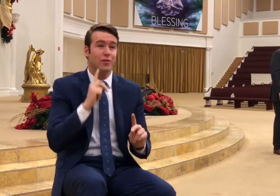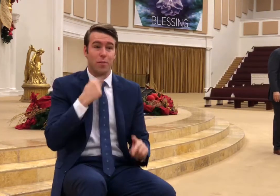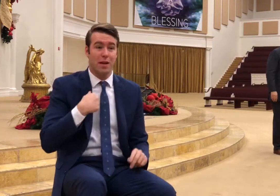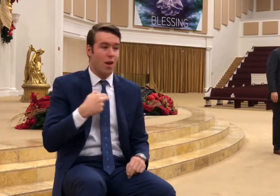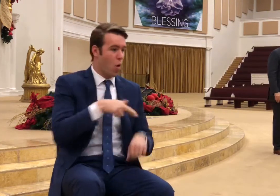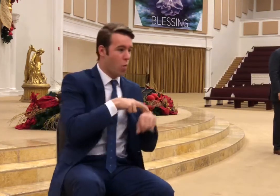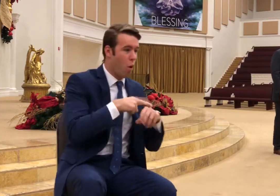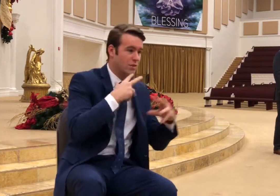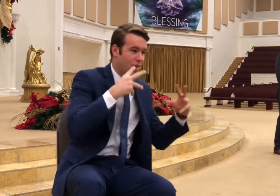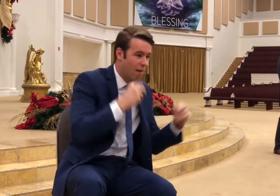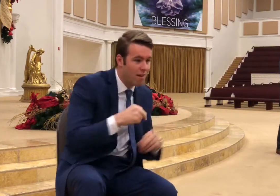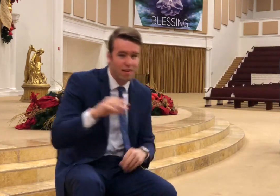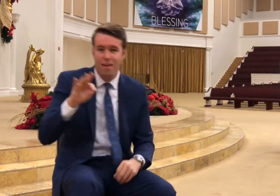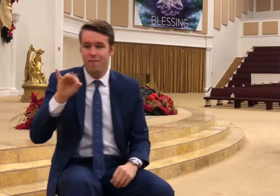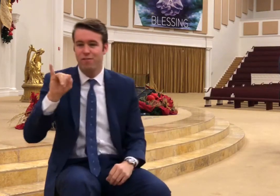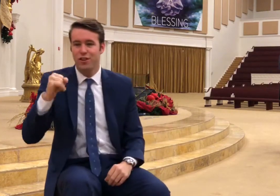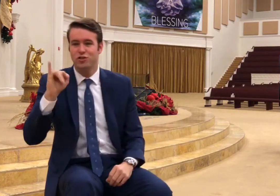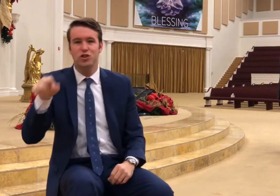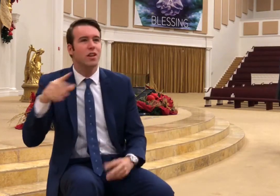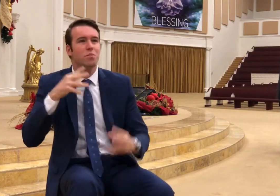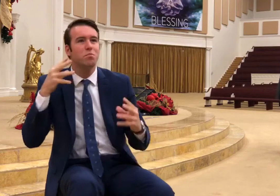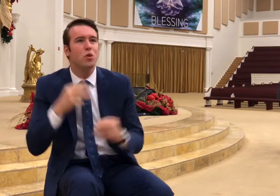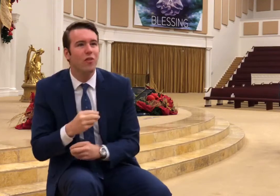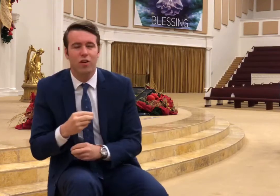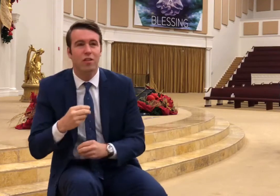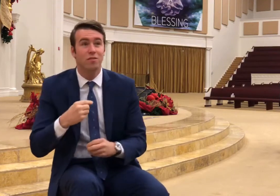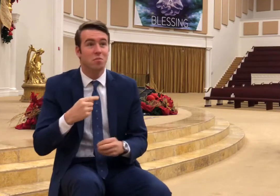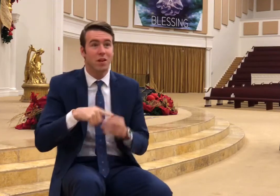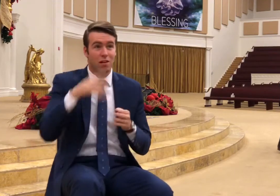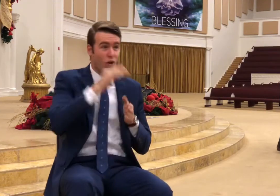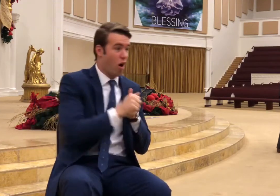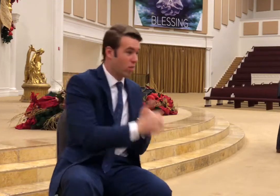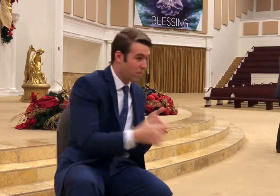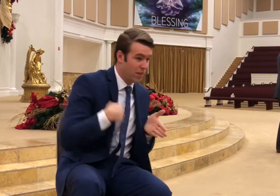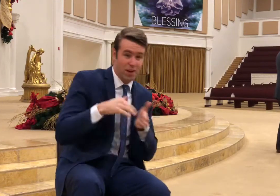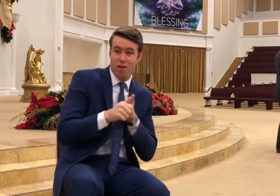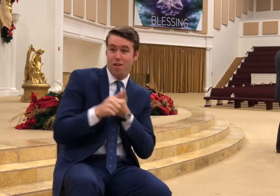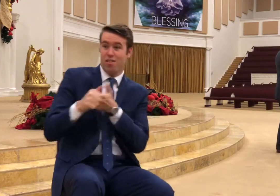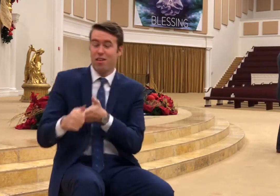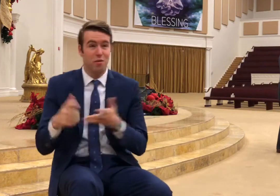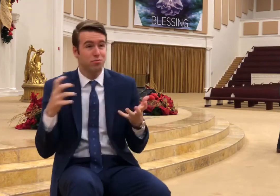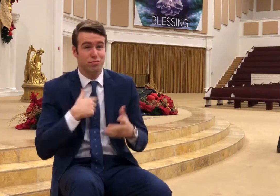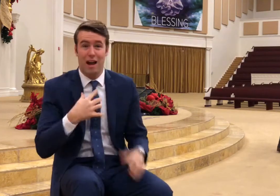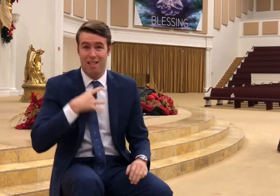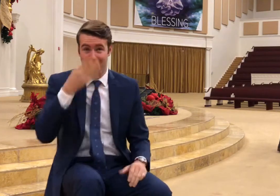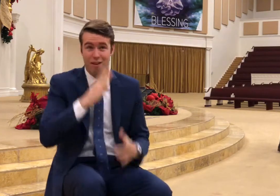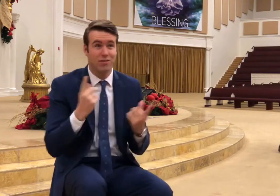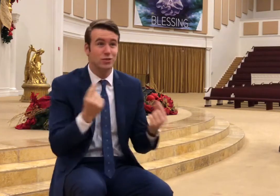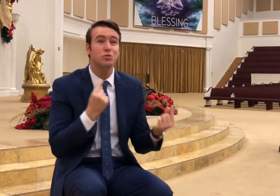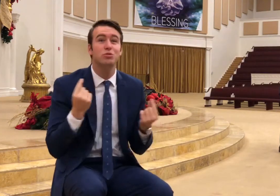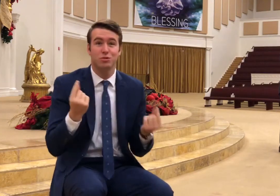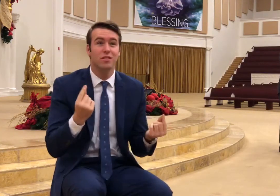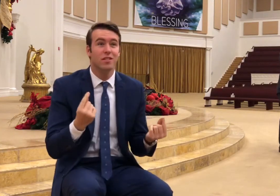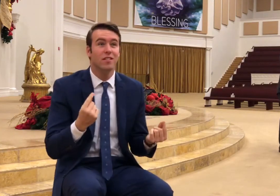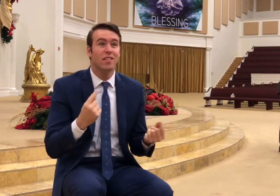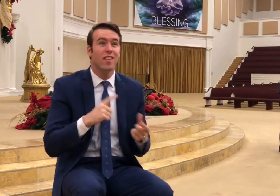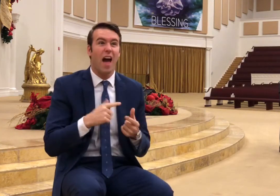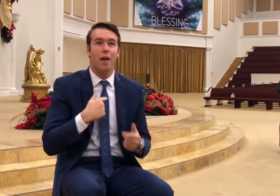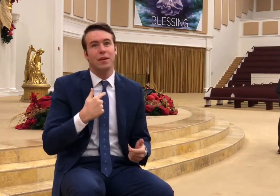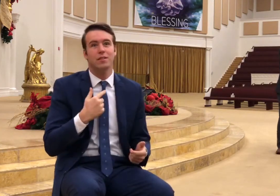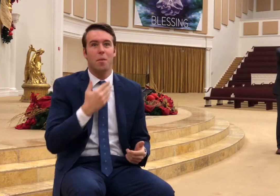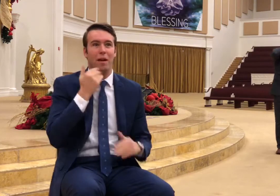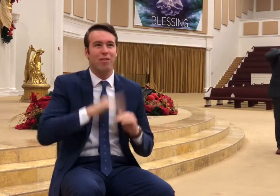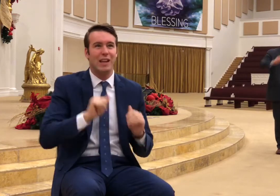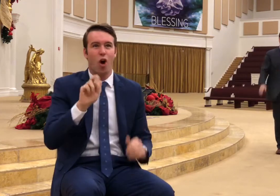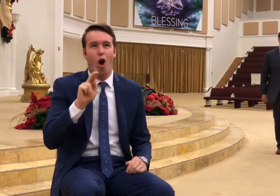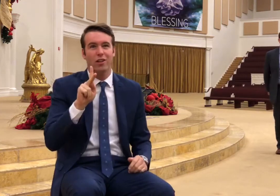beautiful Roatan and now beautiful Fiji, but I kind of like what he's doing. Pretty cool. I guess we could have, you know, dropped down in Arkansas or somewhere.